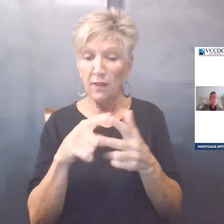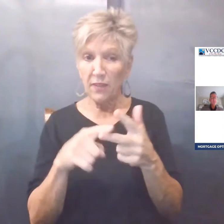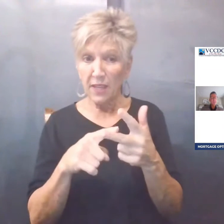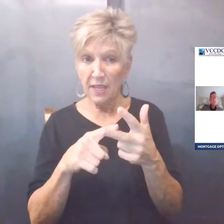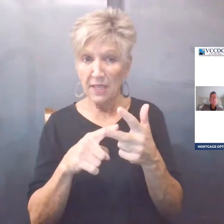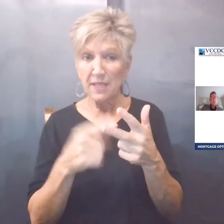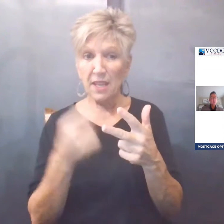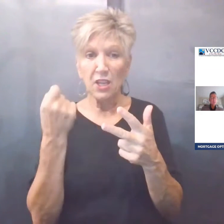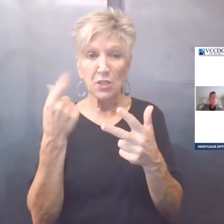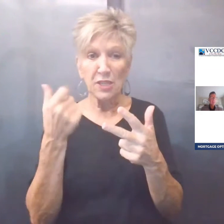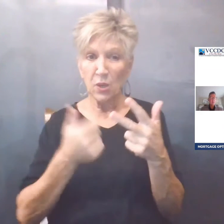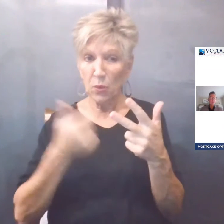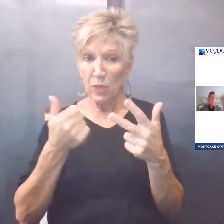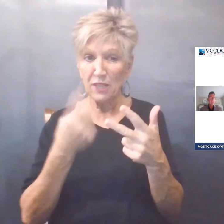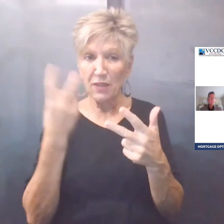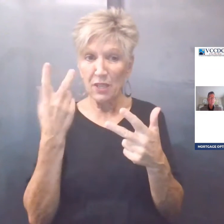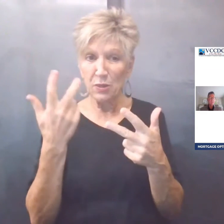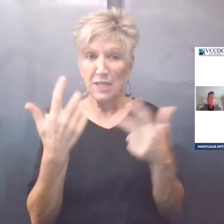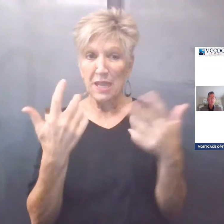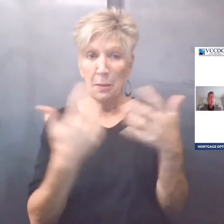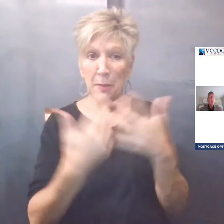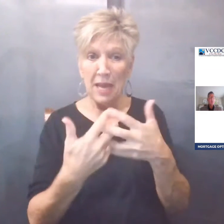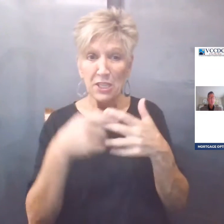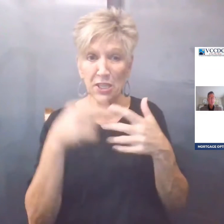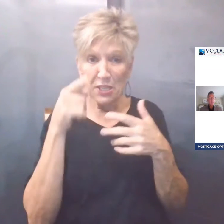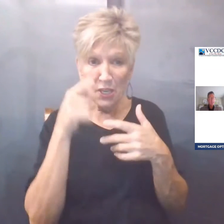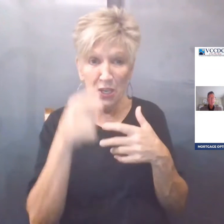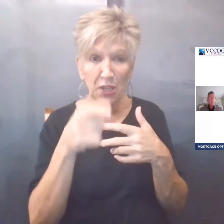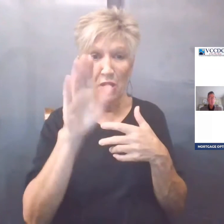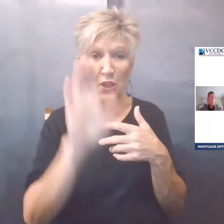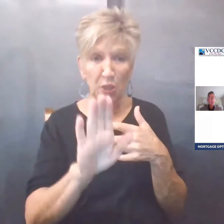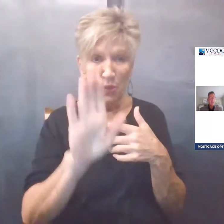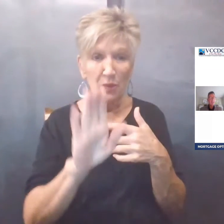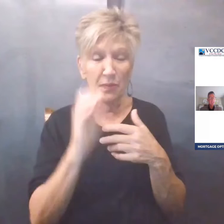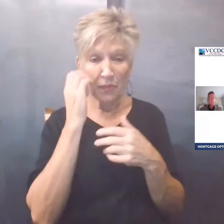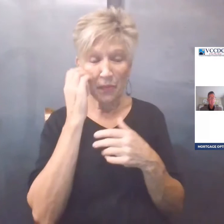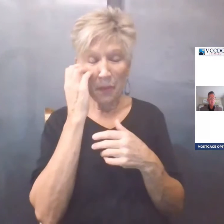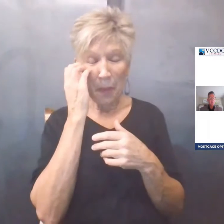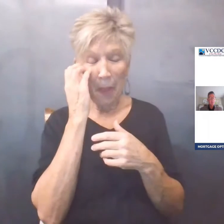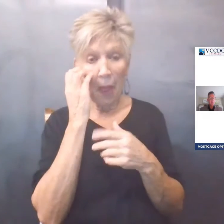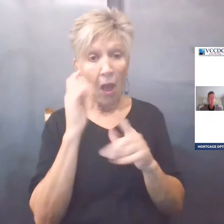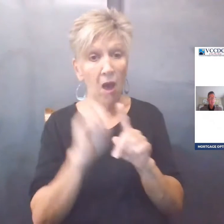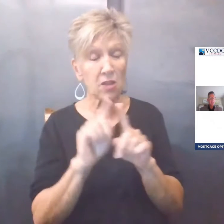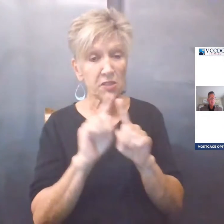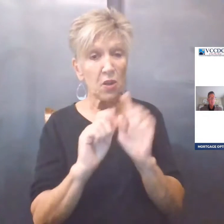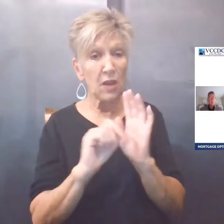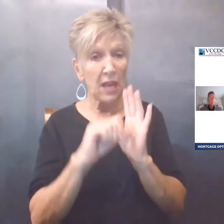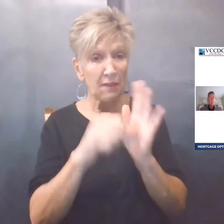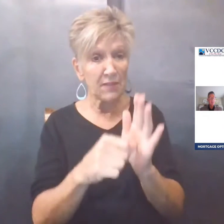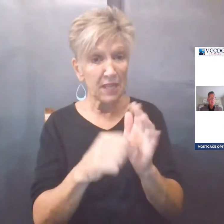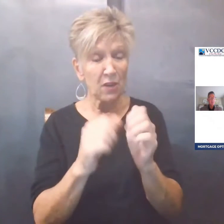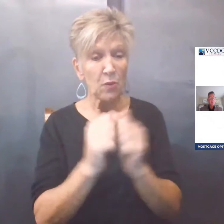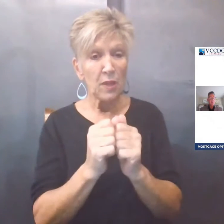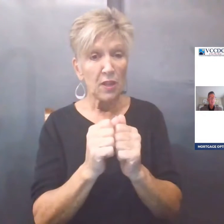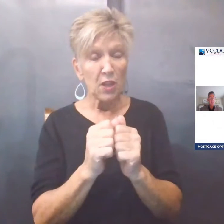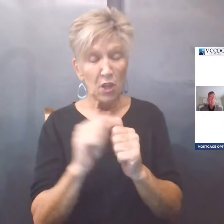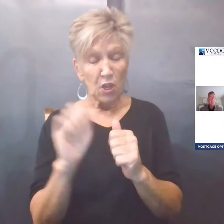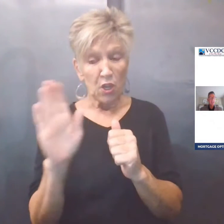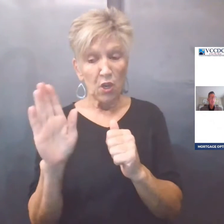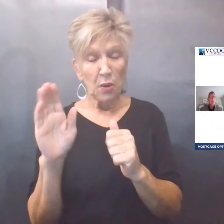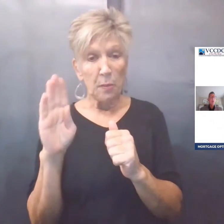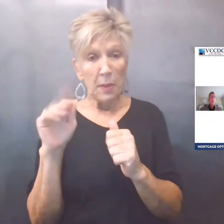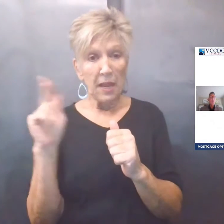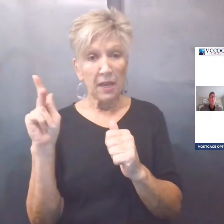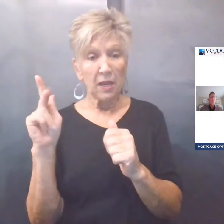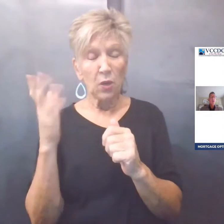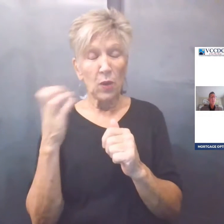those three makes the most sense for you. One of the things I think you want to emphasize with your originator when you're doing these loans is